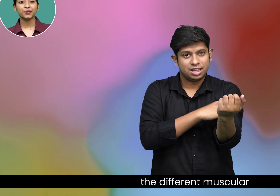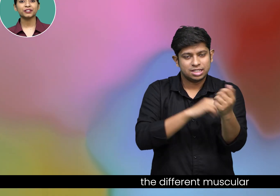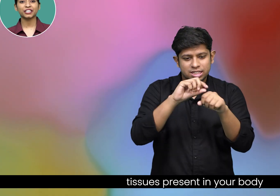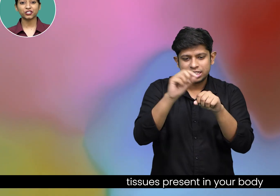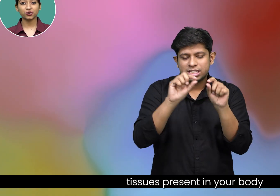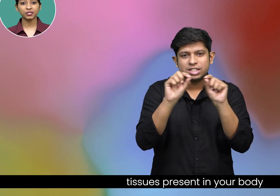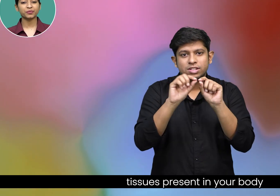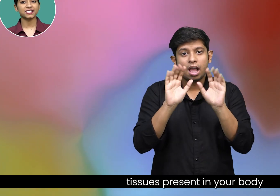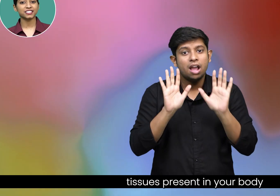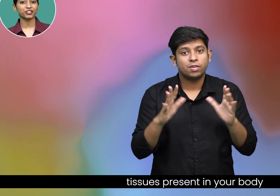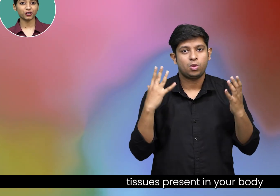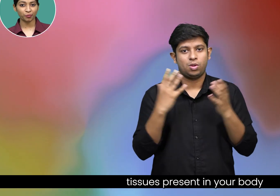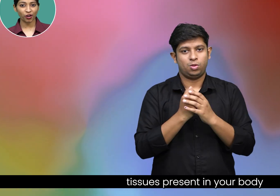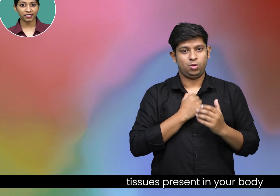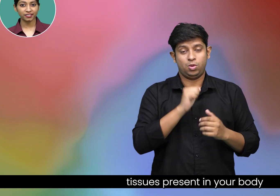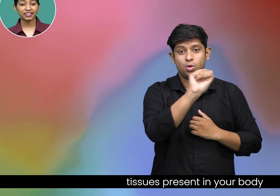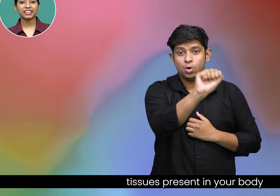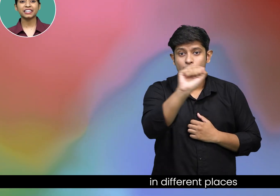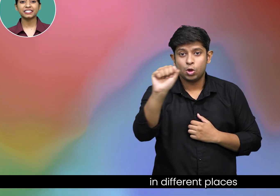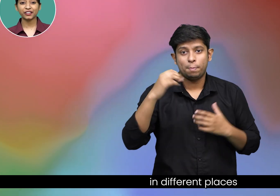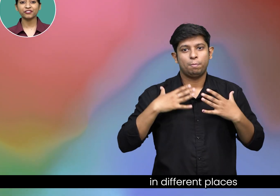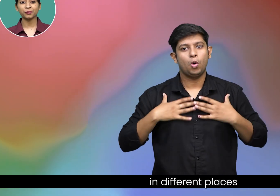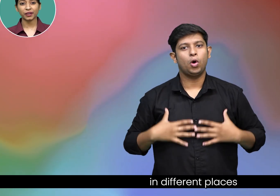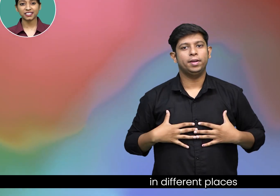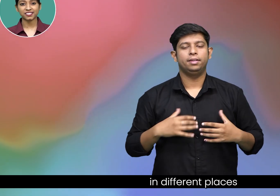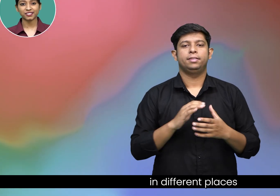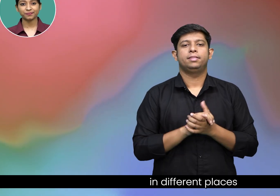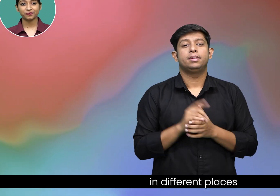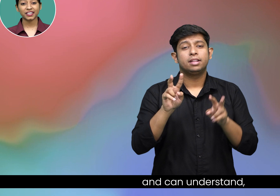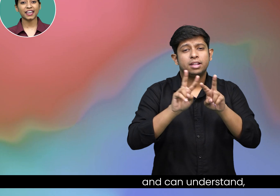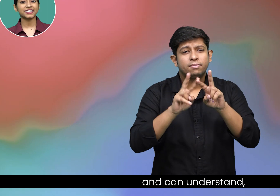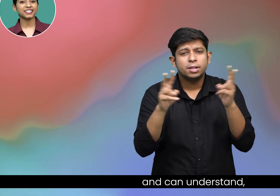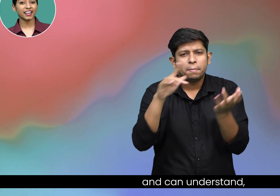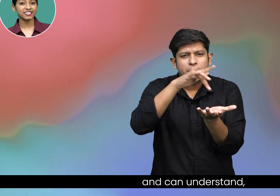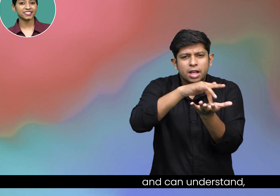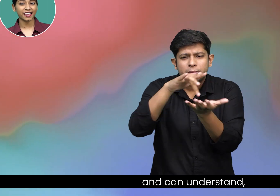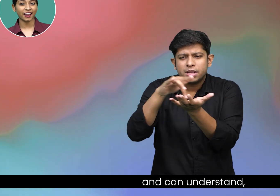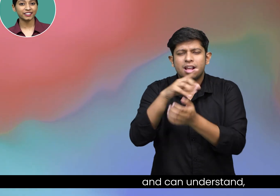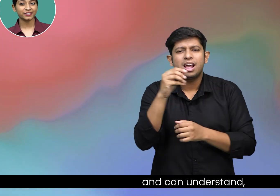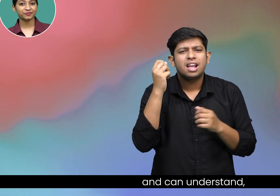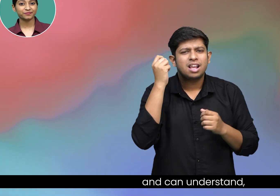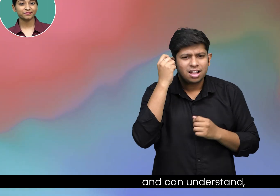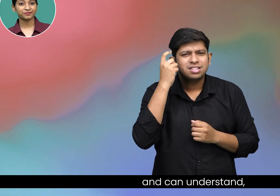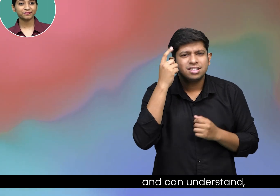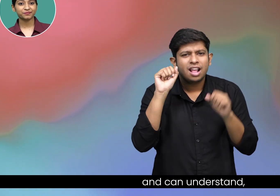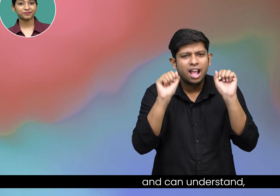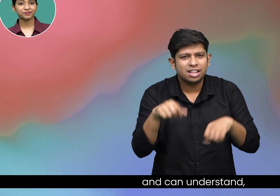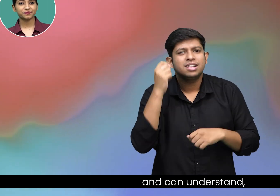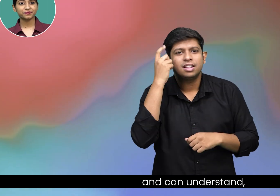muscular tissues present in your body in different places and can understand